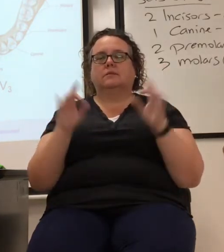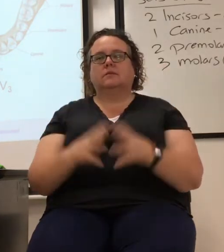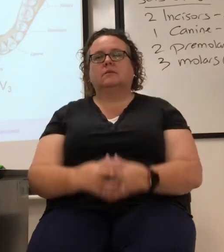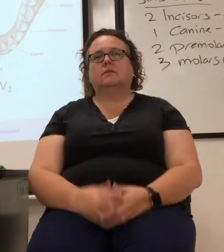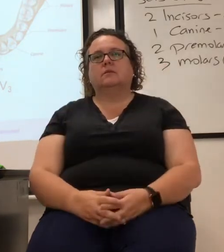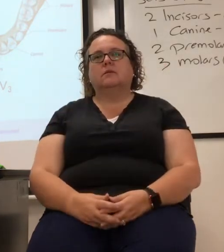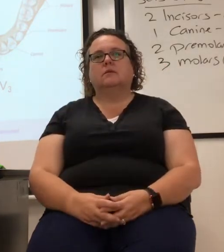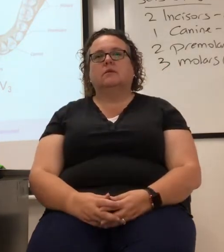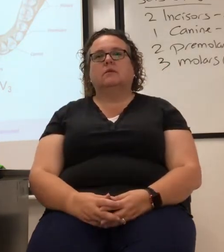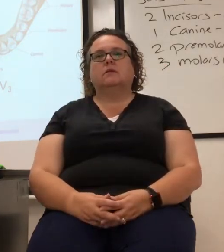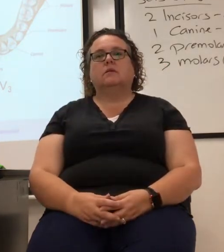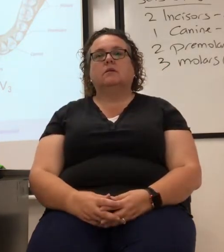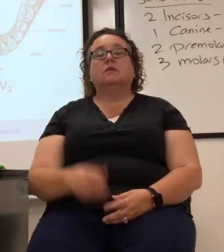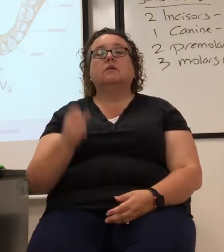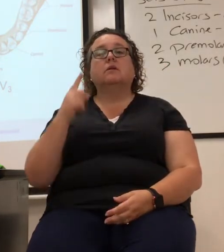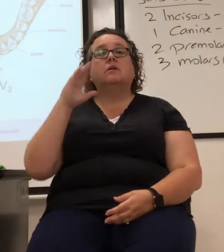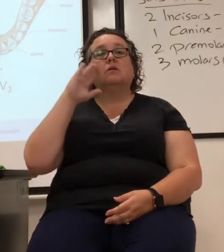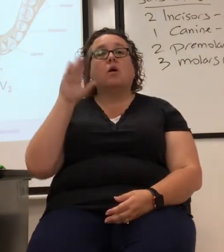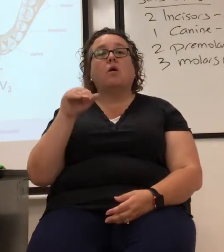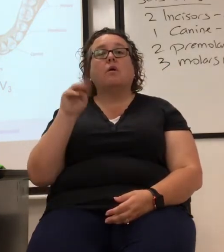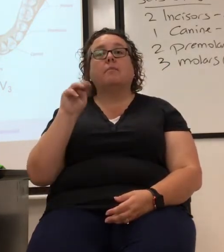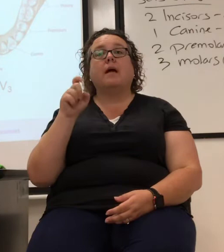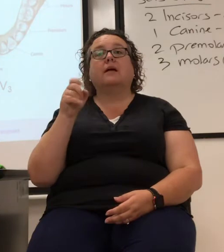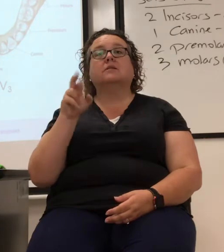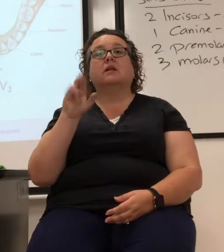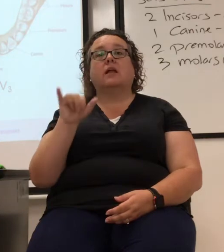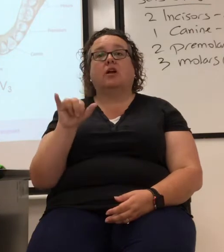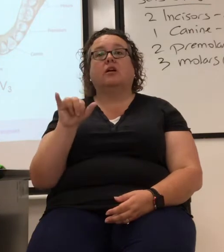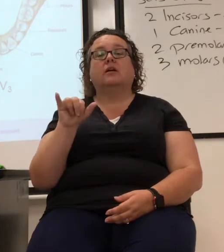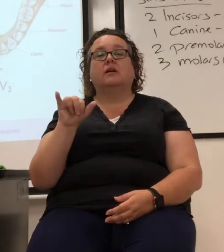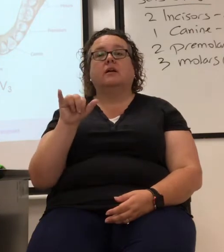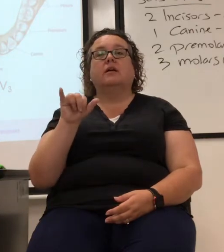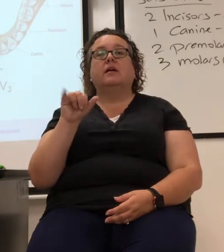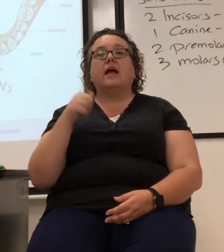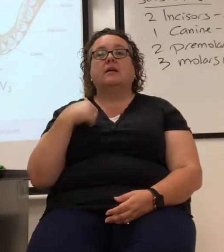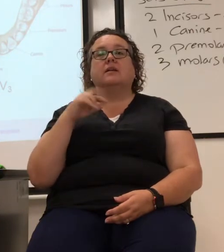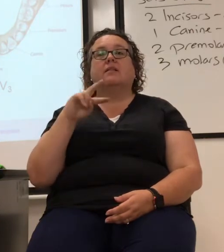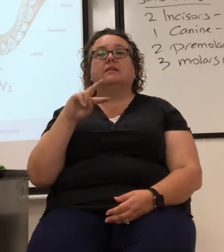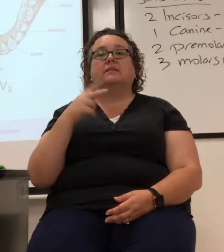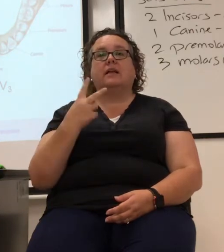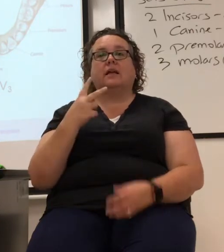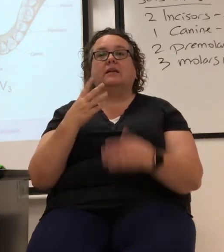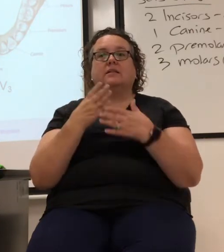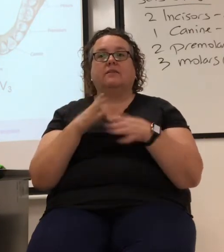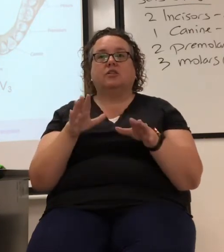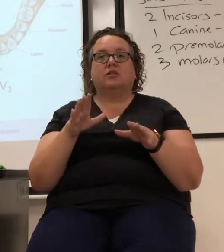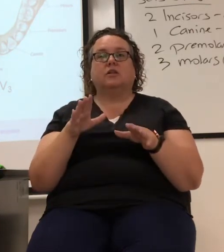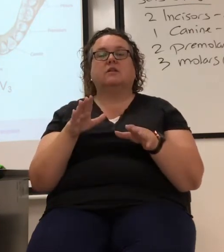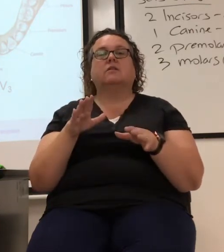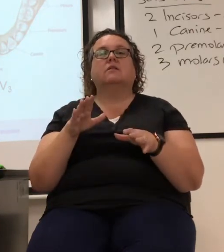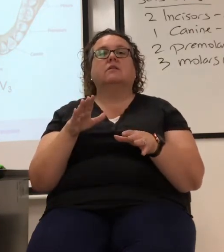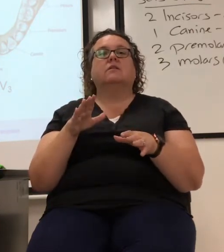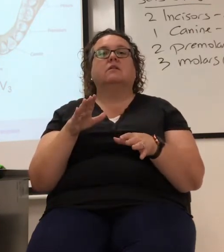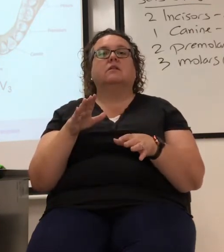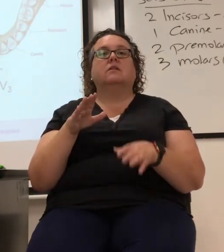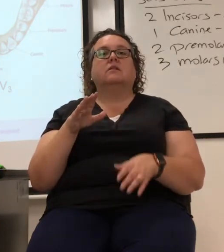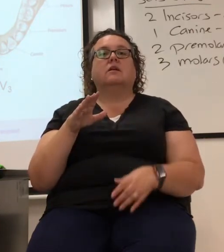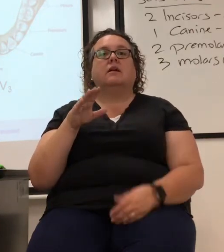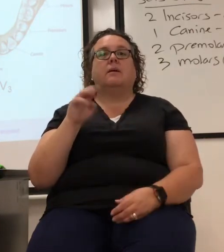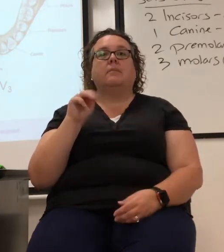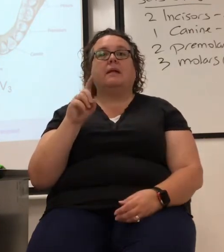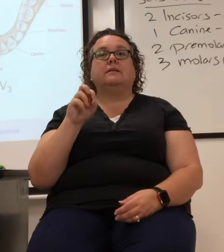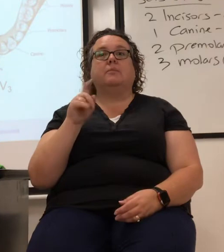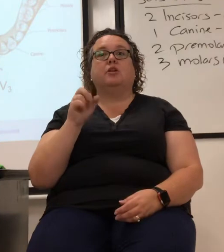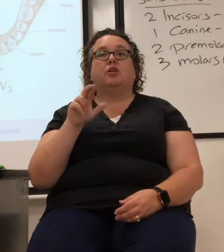And know that the maxillary is innervated by the 2nd division of trigeminal nerve, V2, and mandibular is V3.